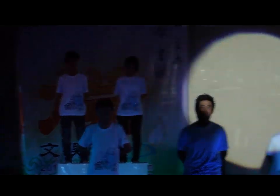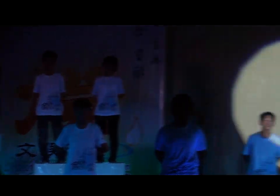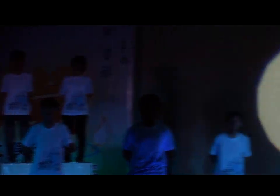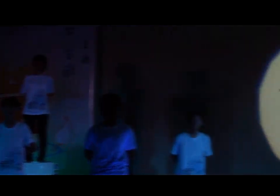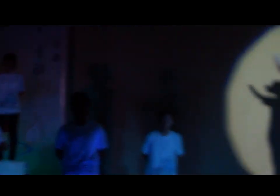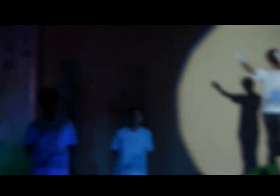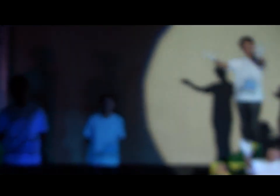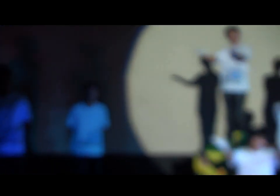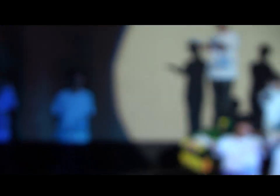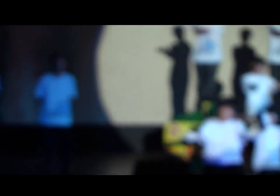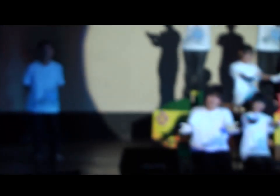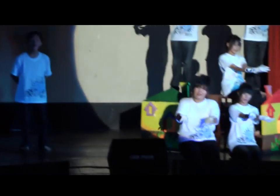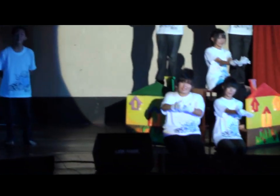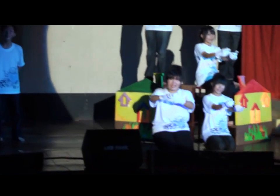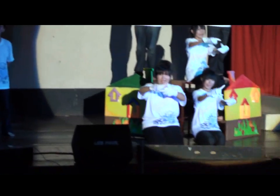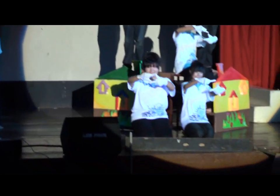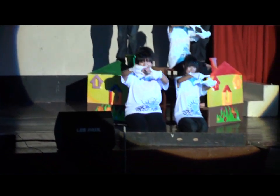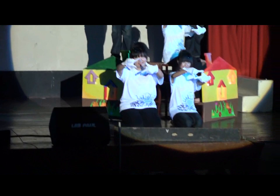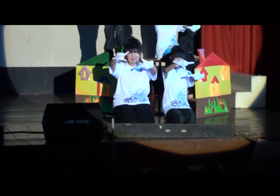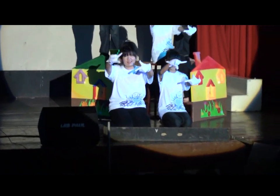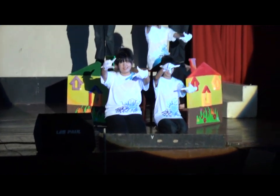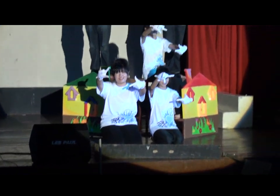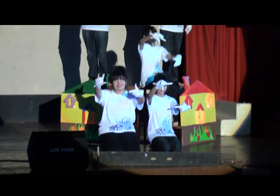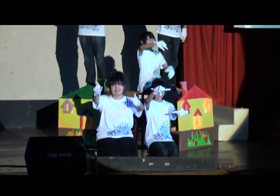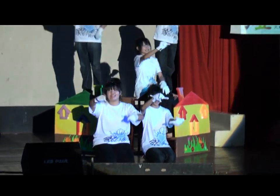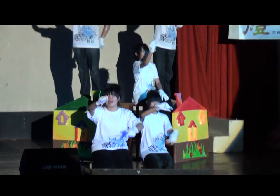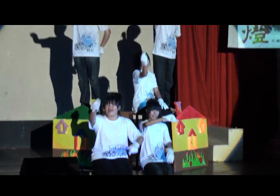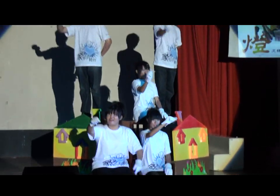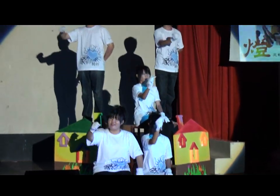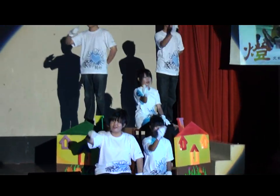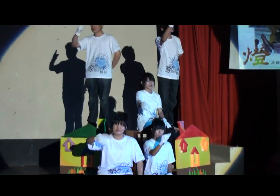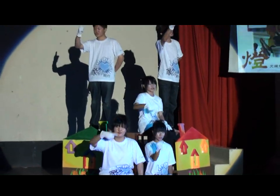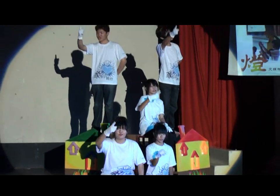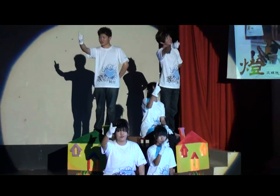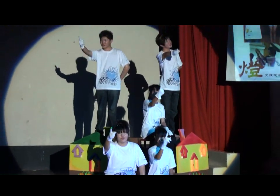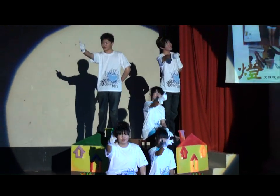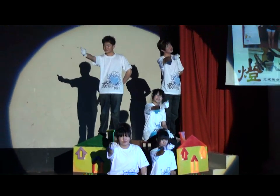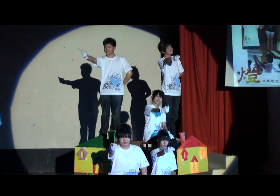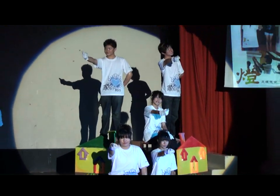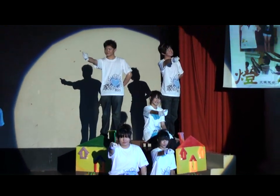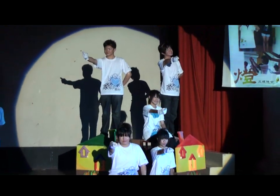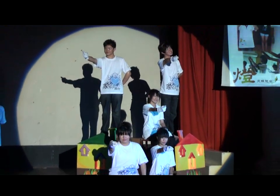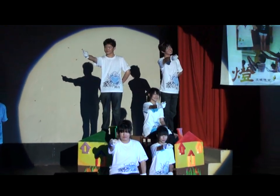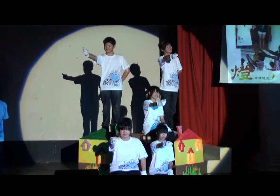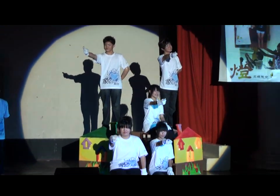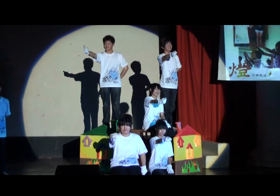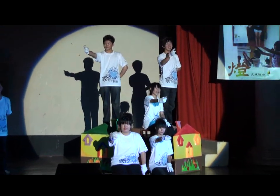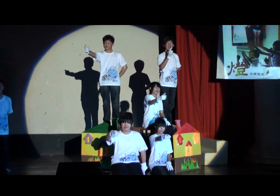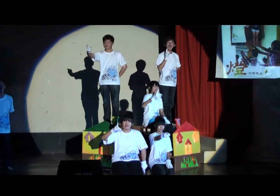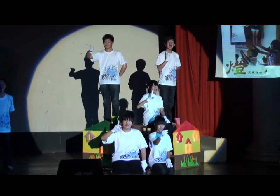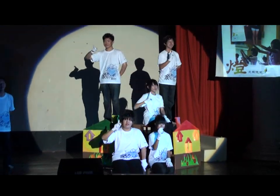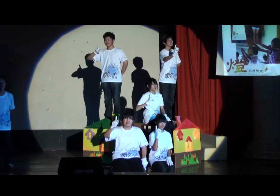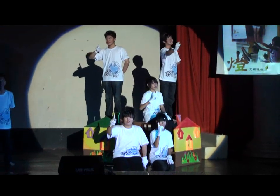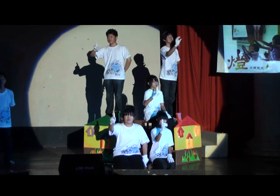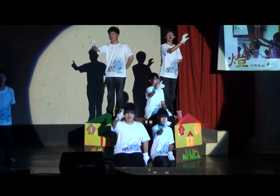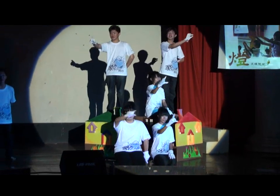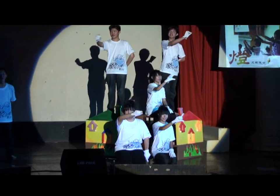be keeping all the letters that I wrote to you Each one